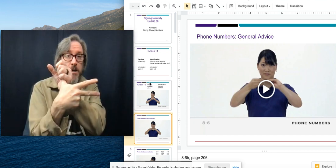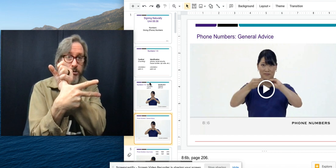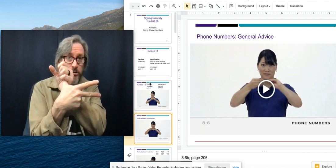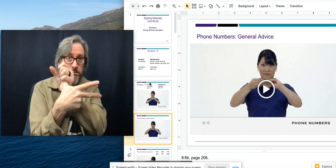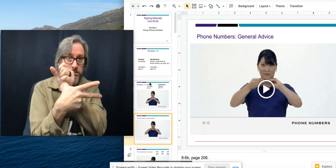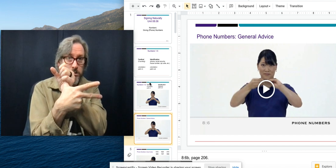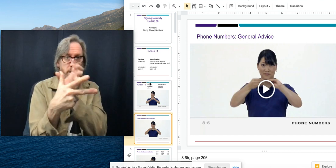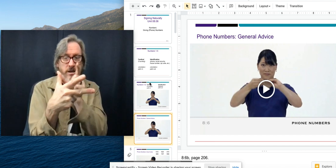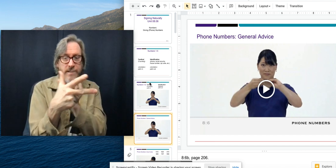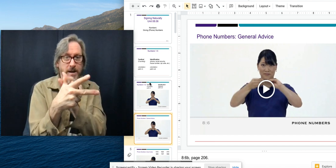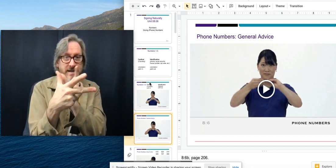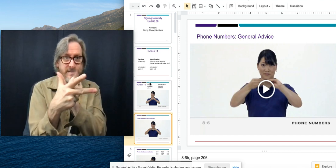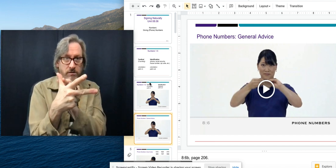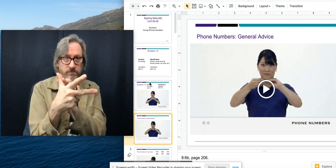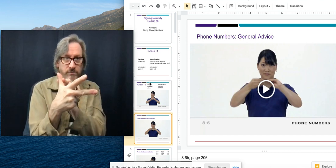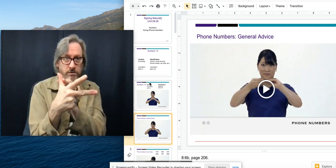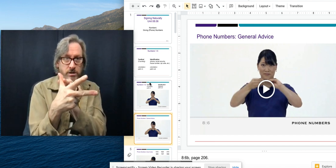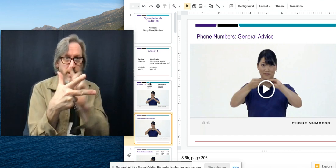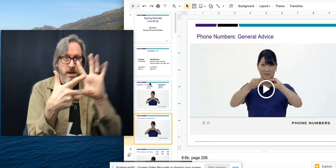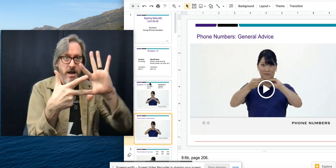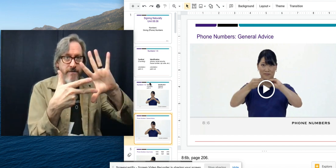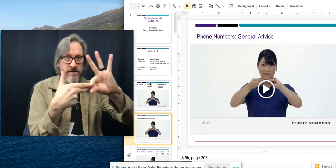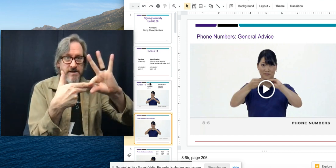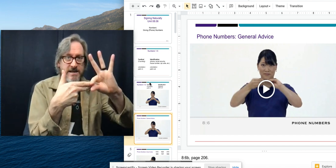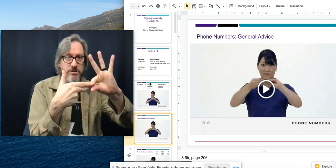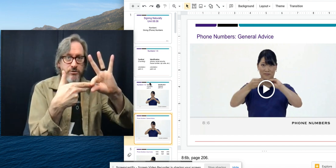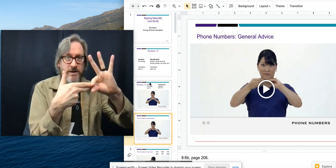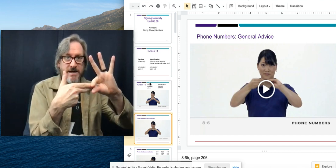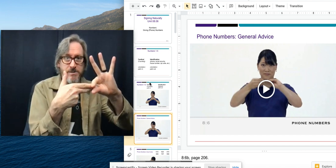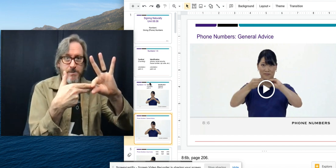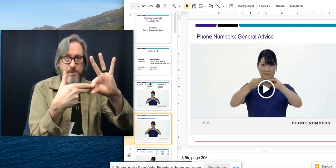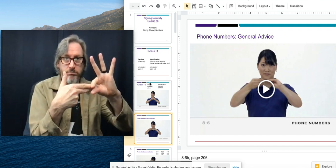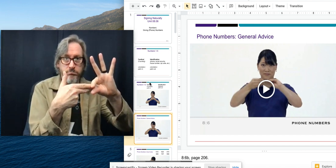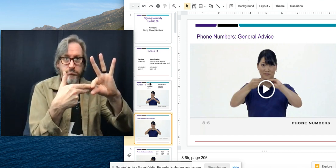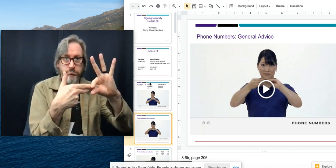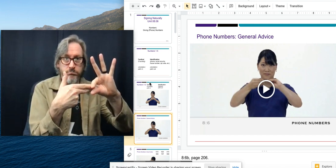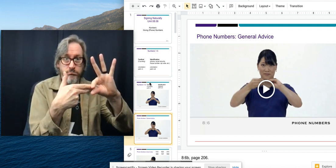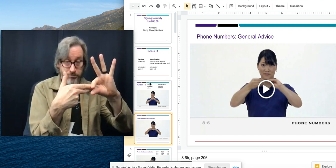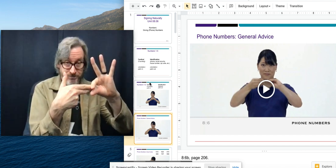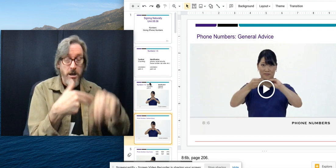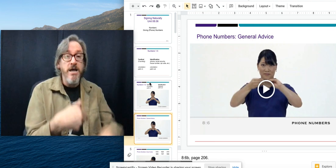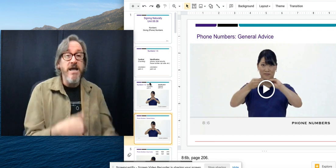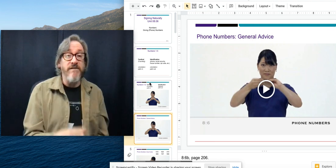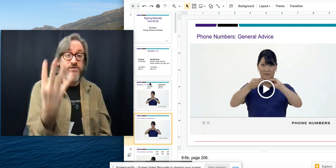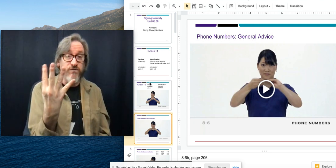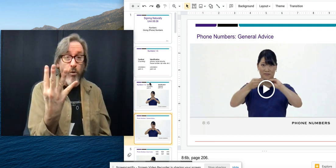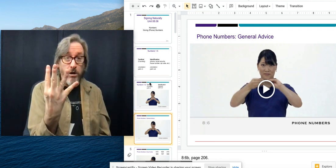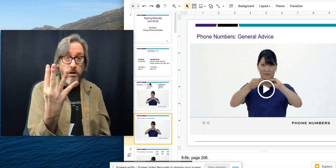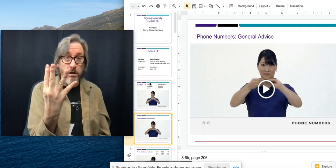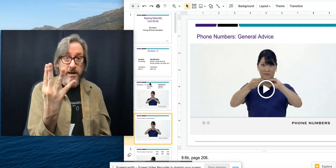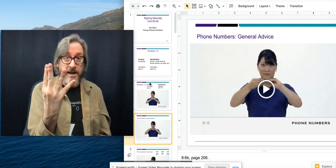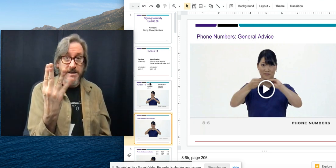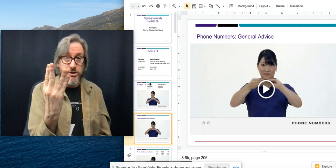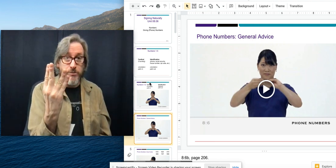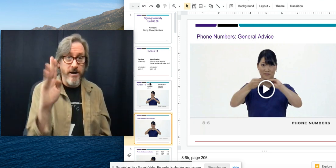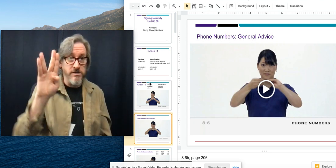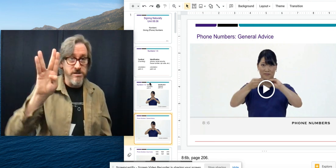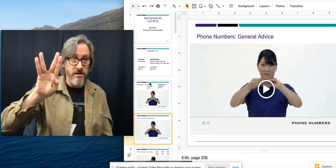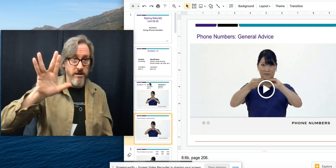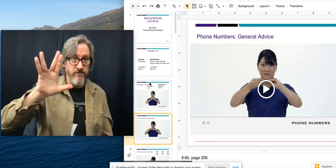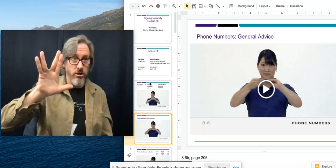first number by itself, and then the second 2 treated as a pair. If it's 4, it's